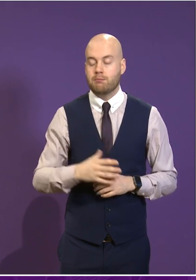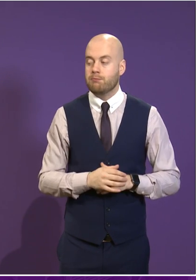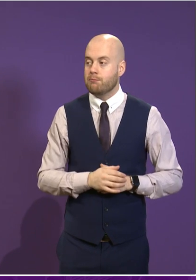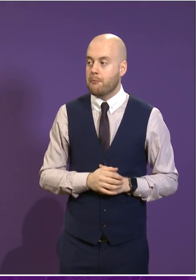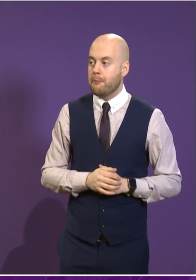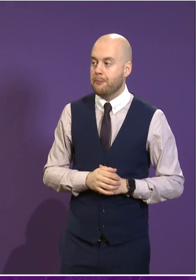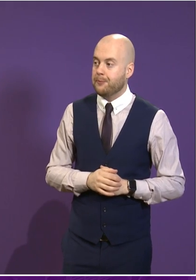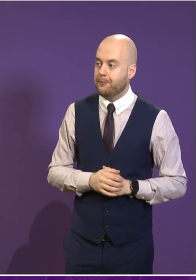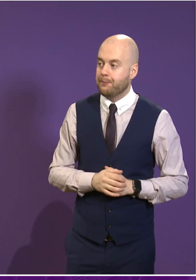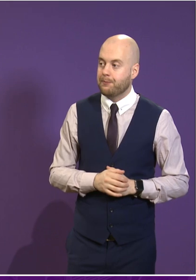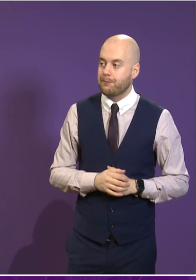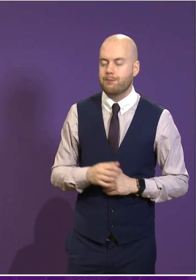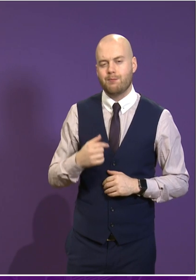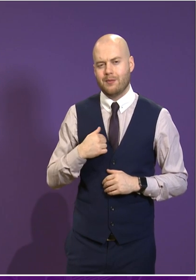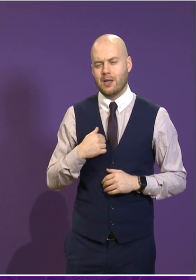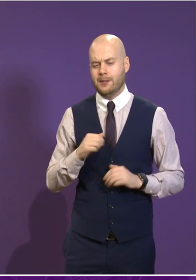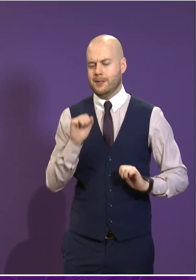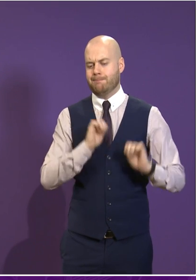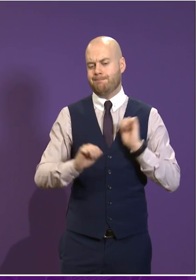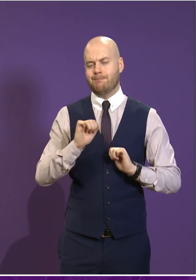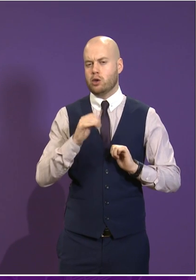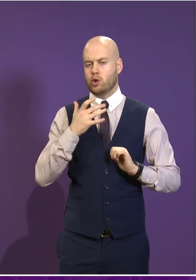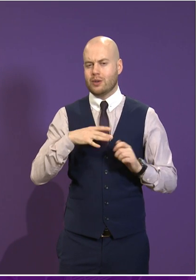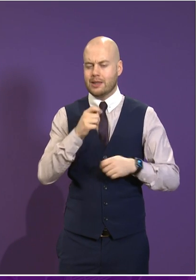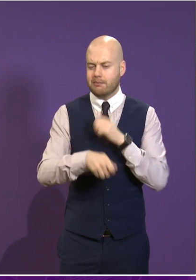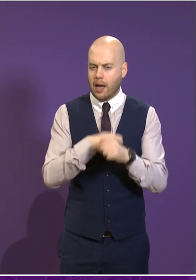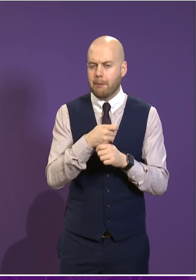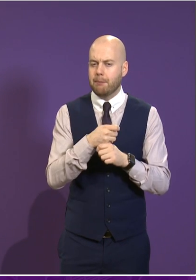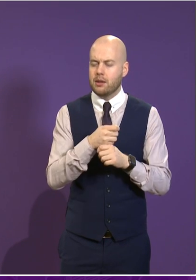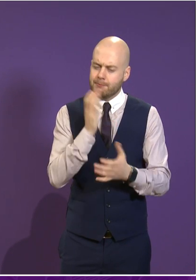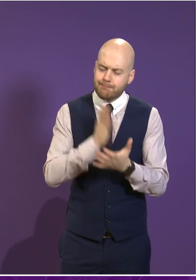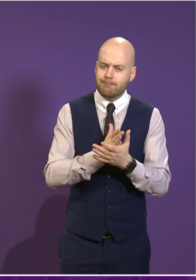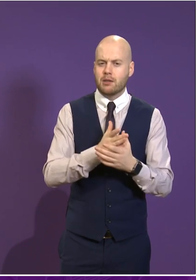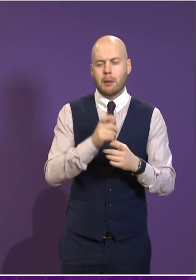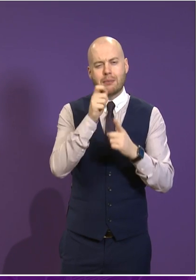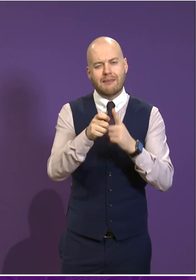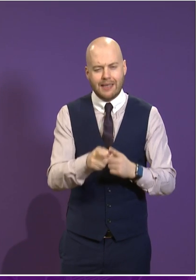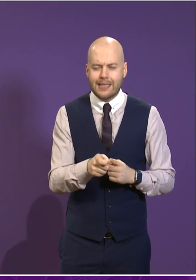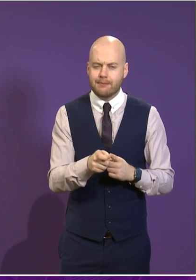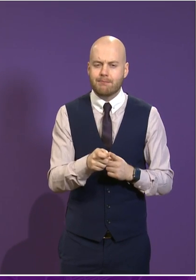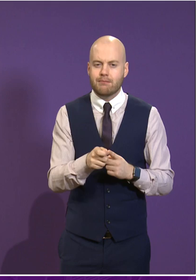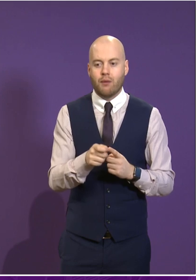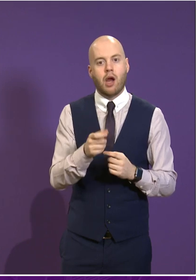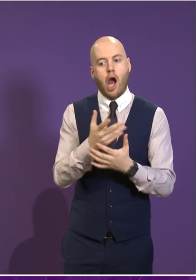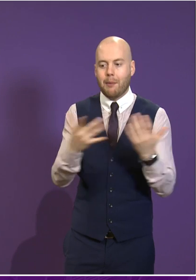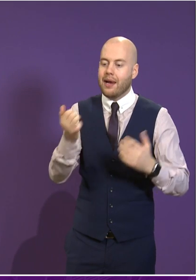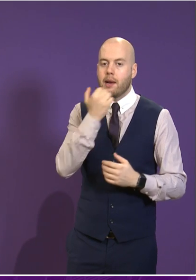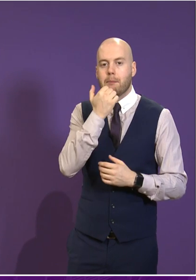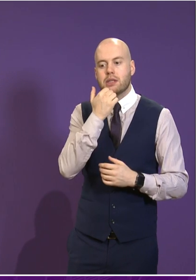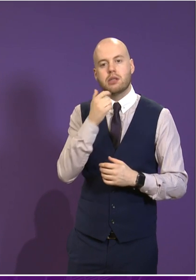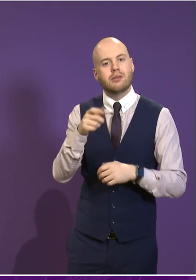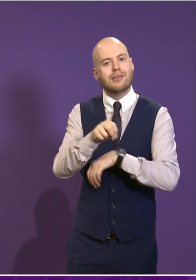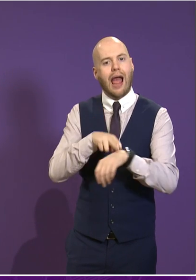I would be slightly resistant to being too specific in the outcome agreements about numbers of staff doing training, because actually one of the risks